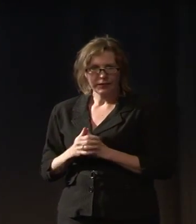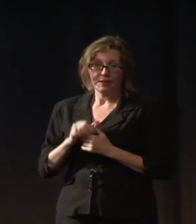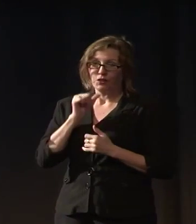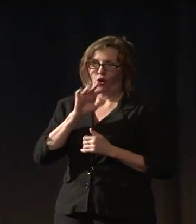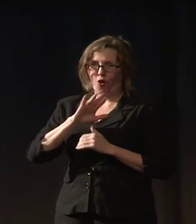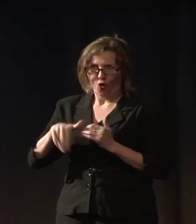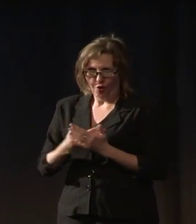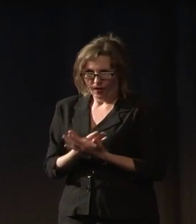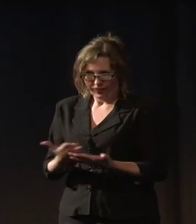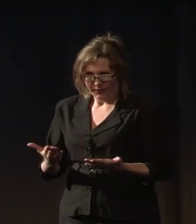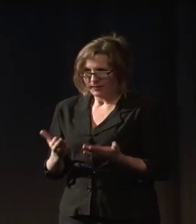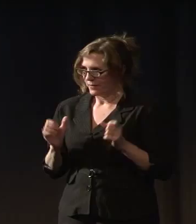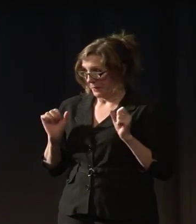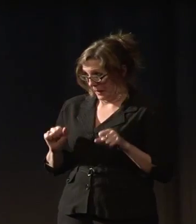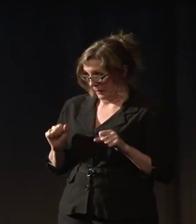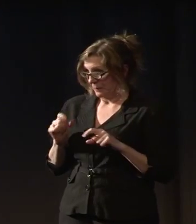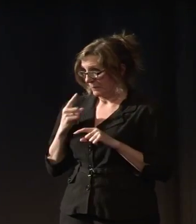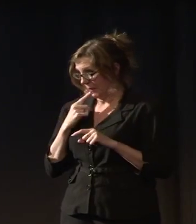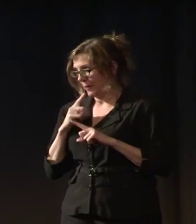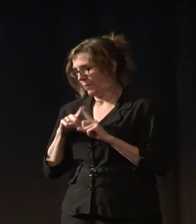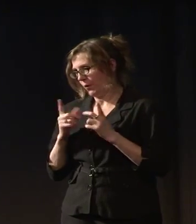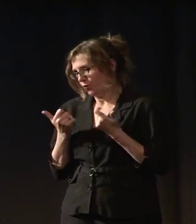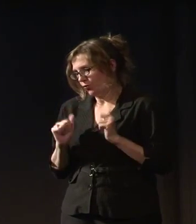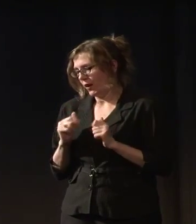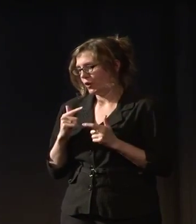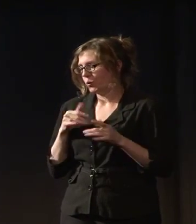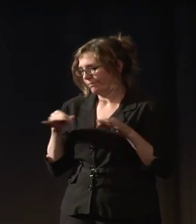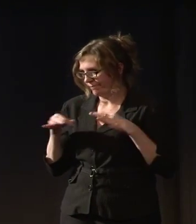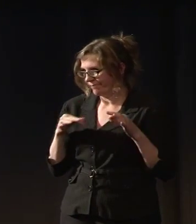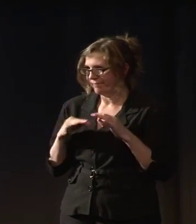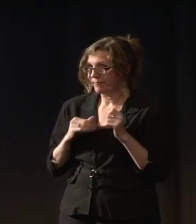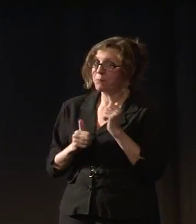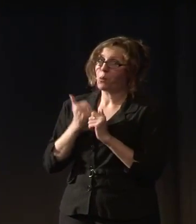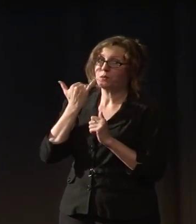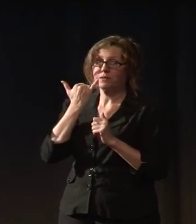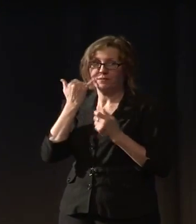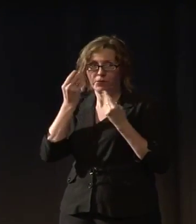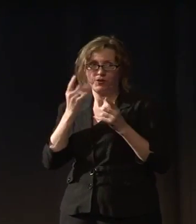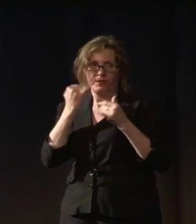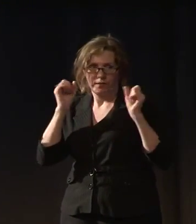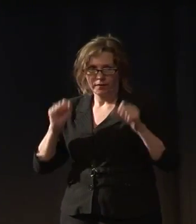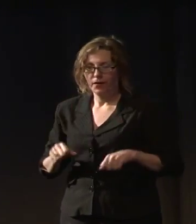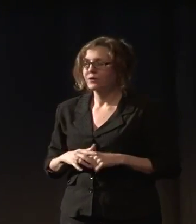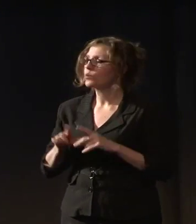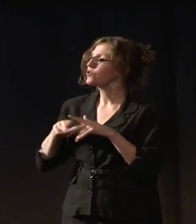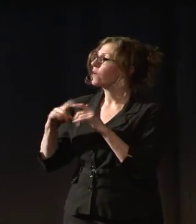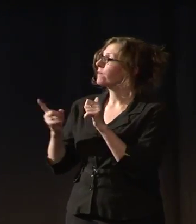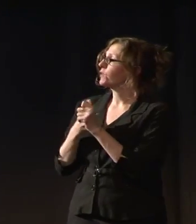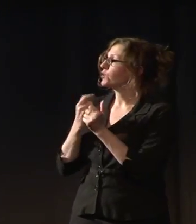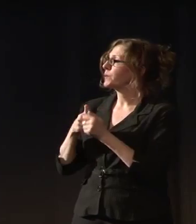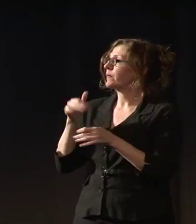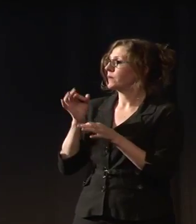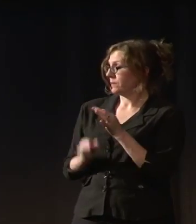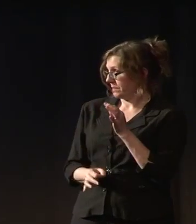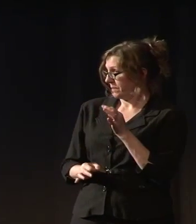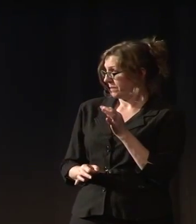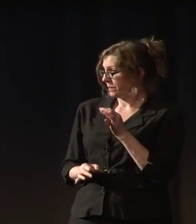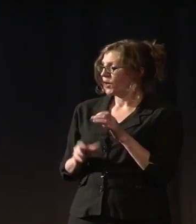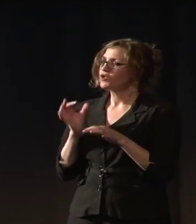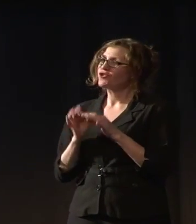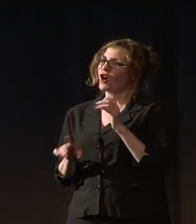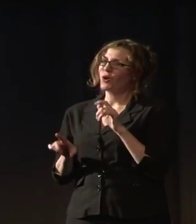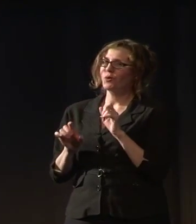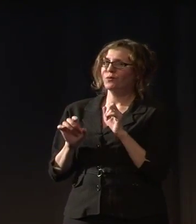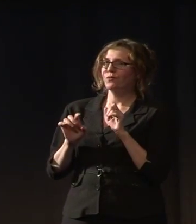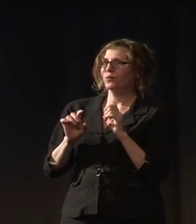things one could say about Professor Latour. So we can start with the simple, the Wikipedesque.